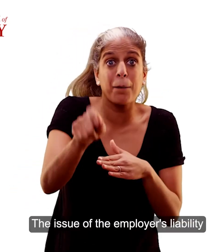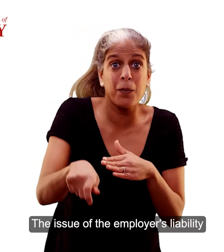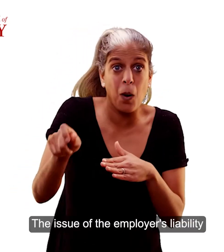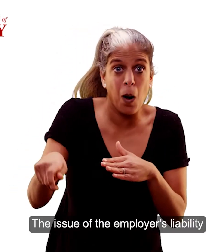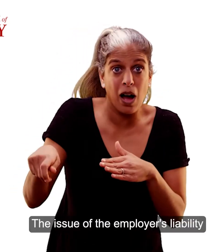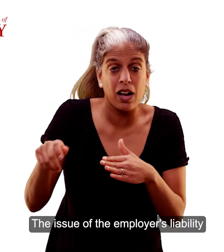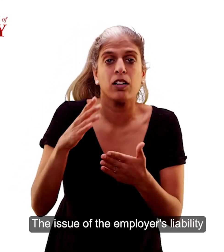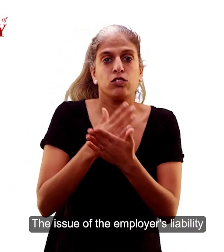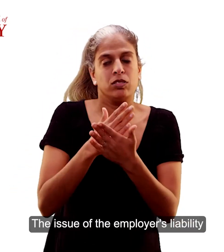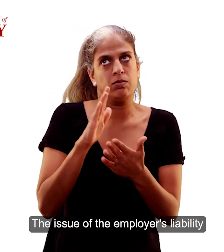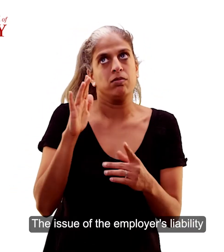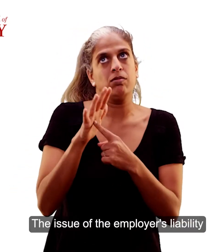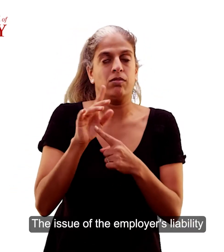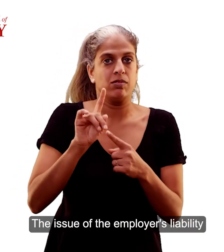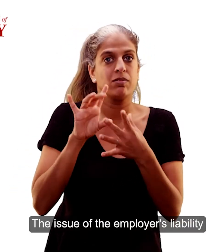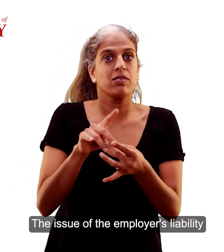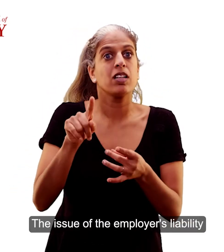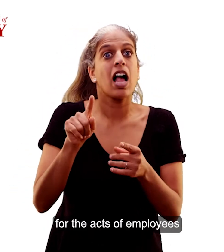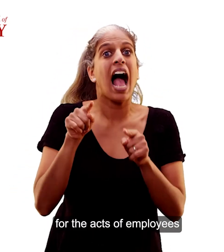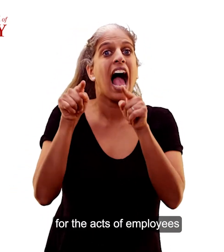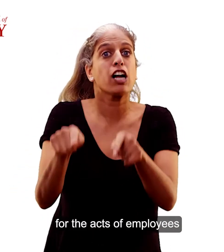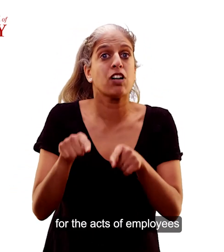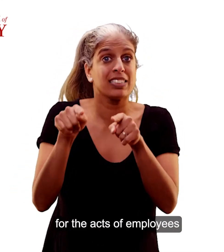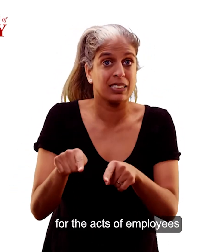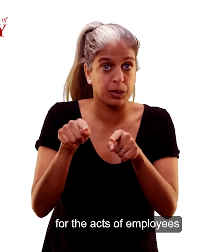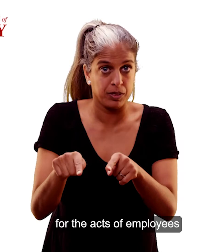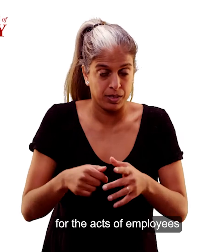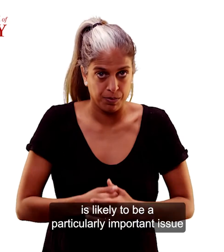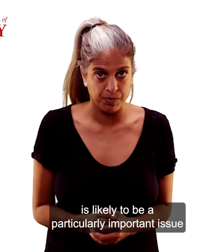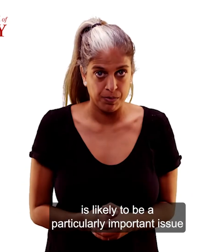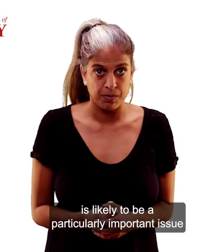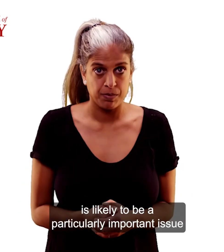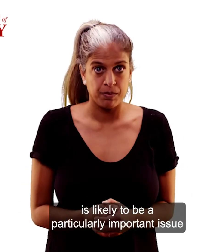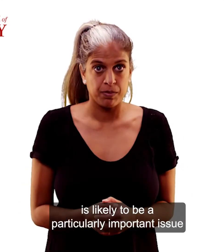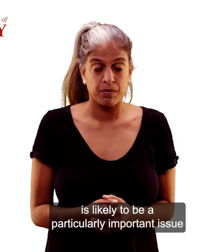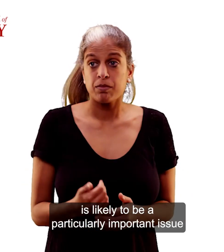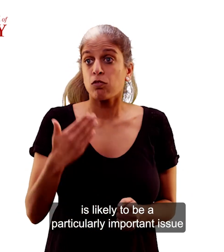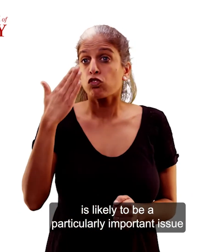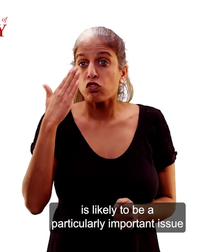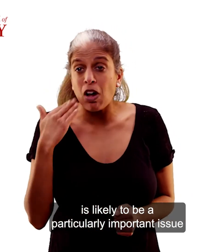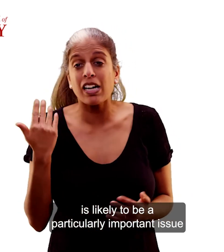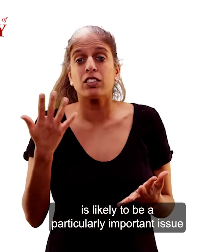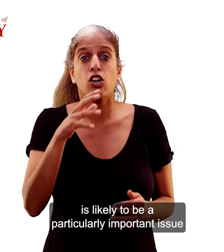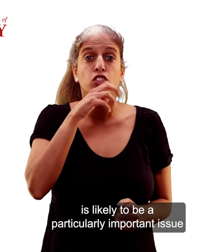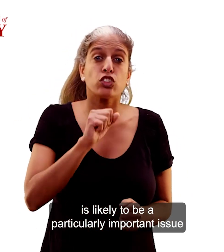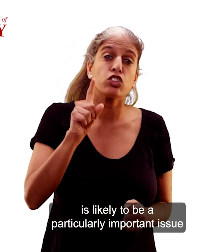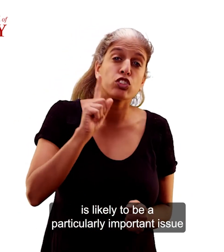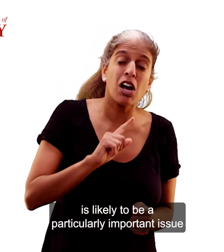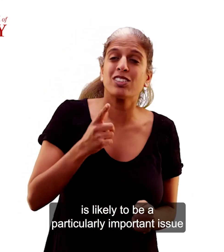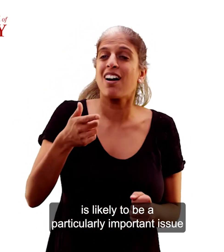The issue of the employer's liability for the acts of employees is likely to be a particularly important issue